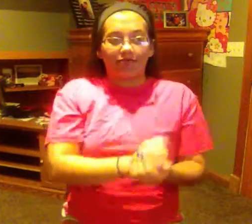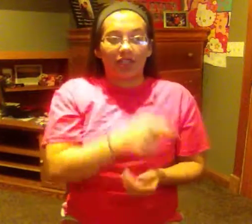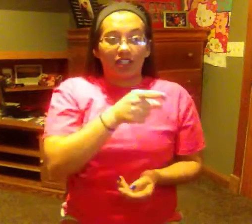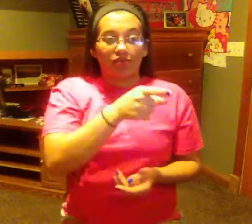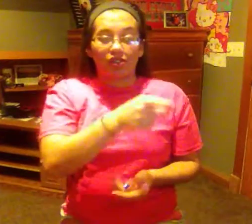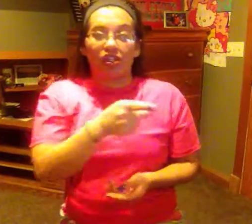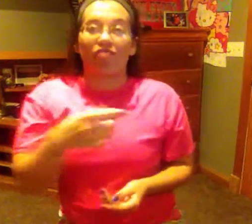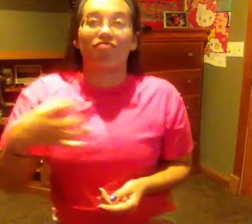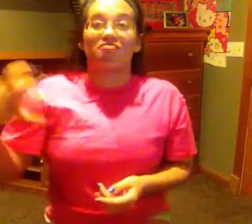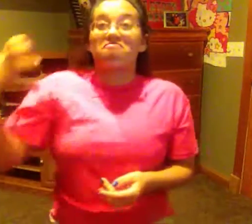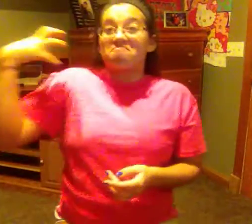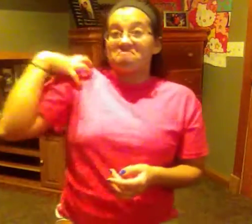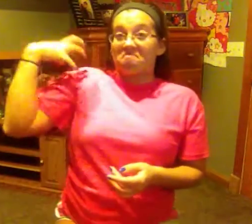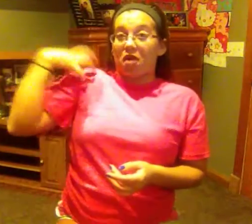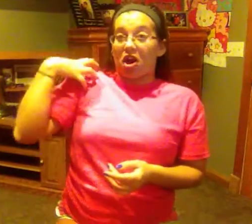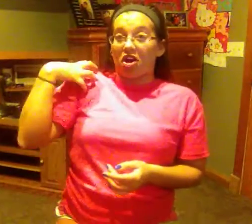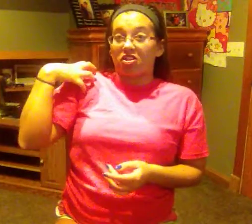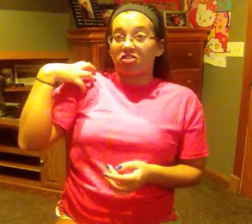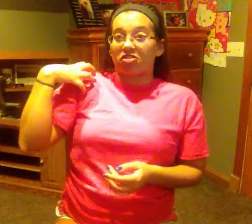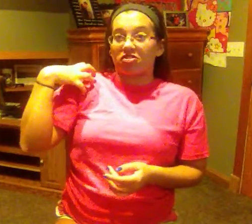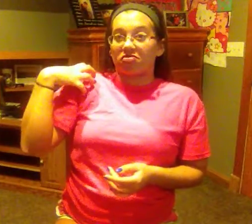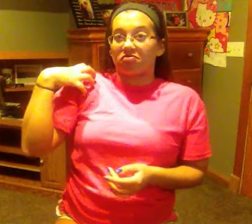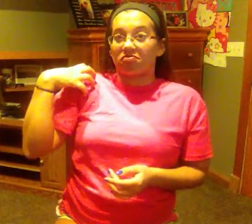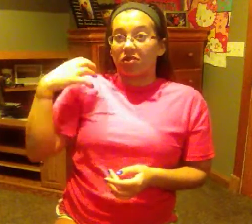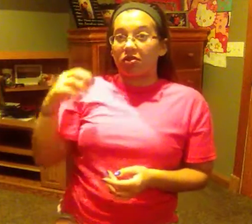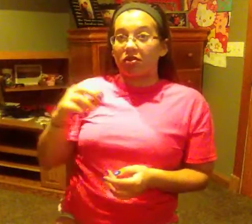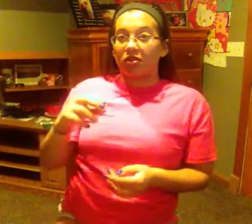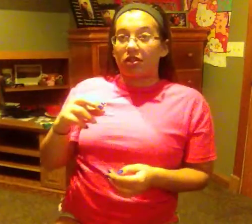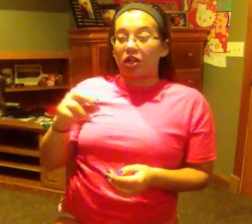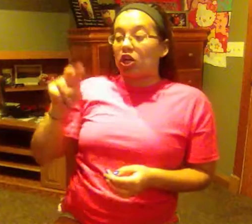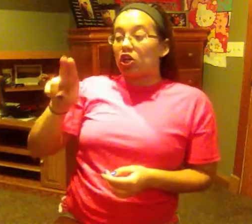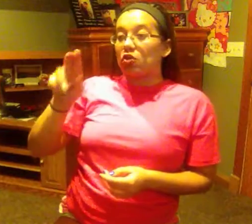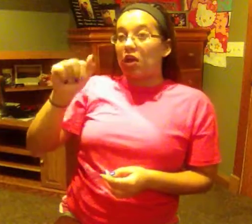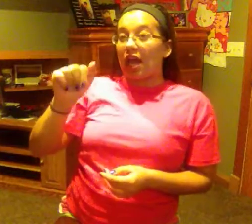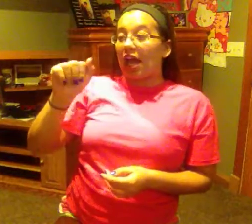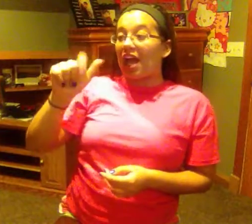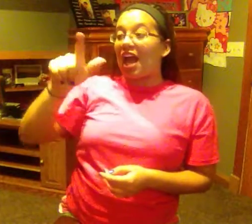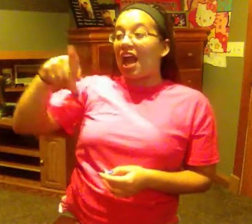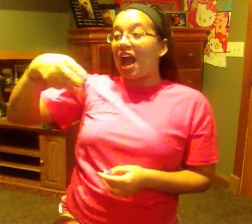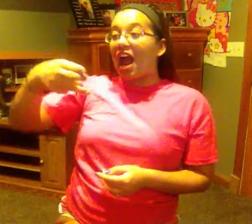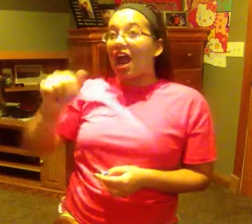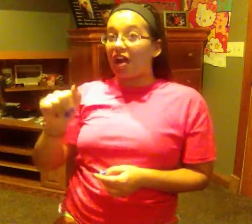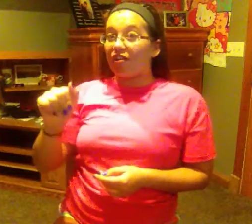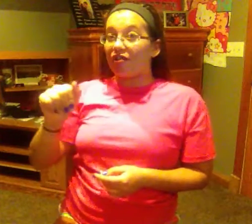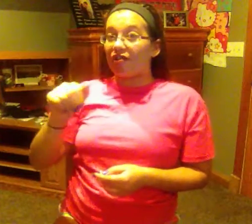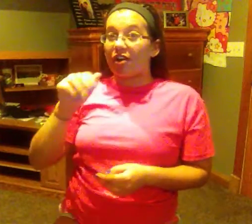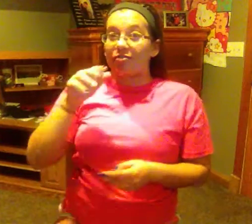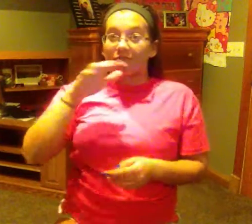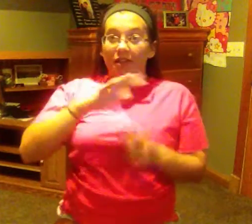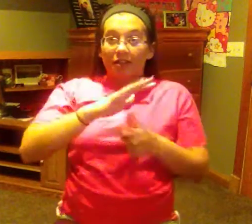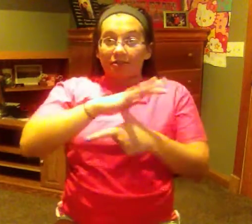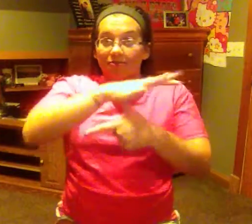Battalion. I'm a 15 Alpha UH-60 Blackhawk pilot. Naturally, great helicopter pilots are always in high